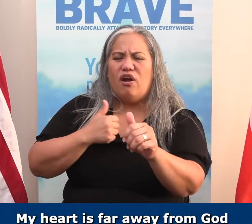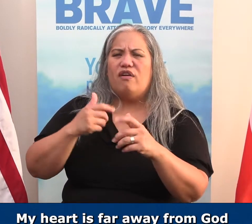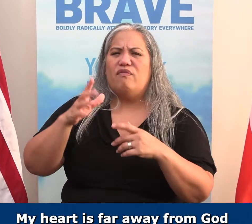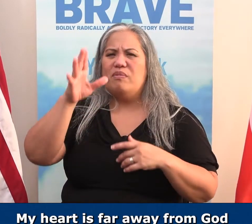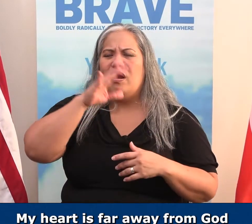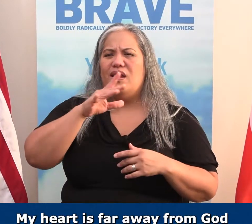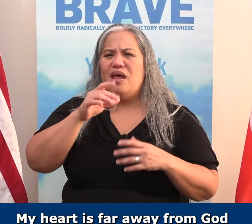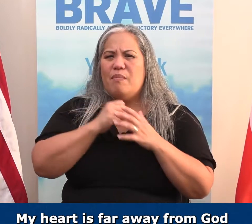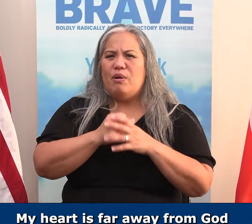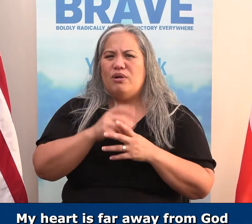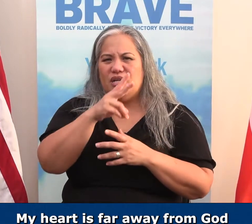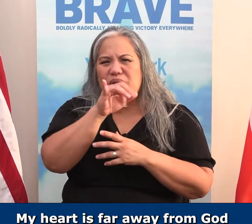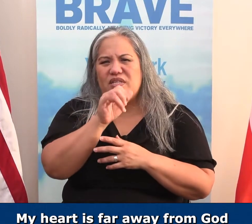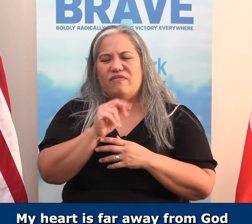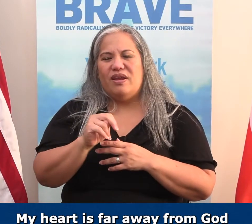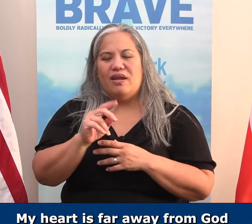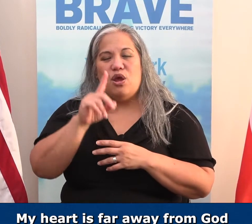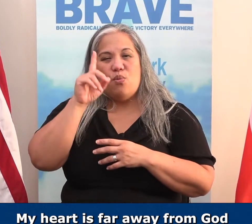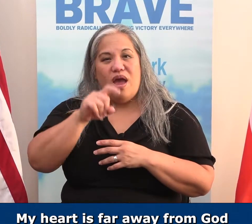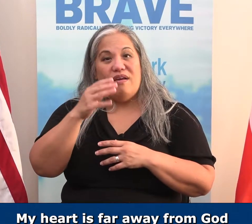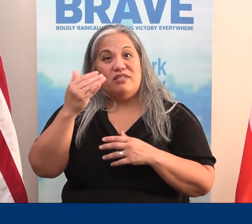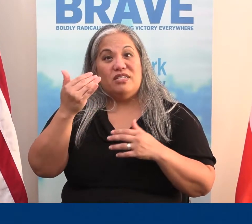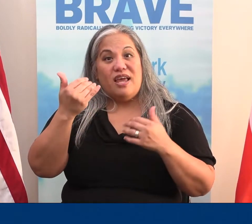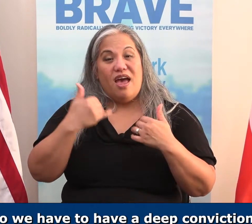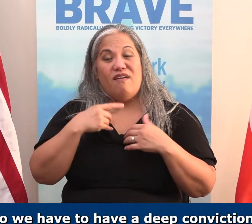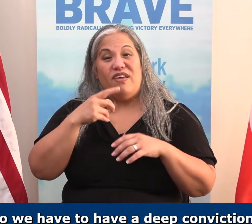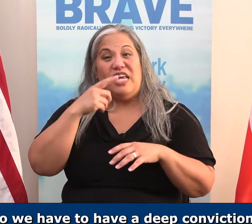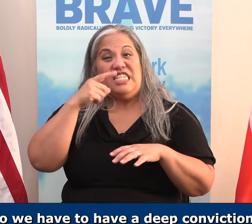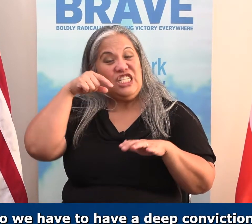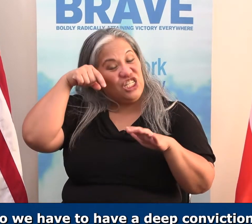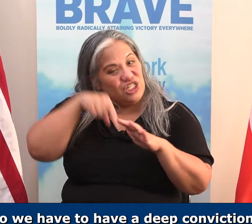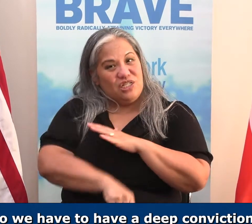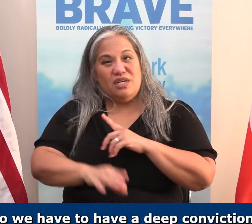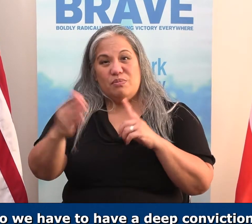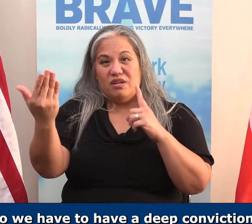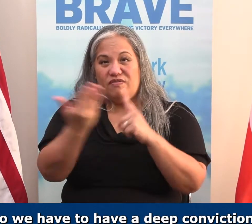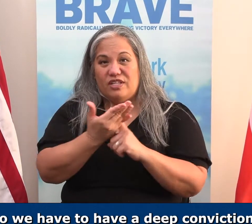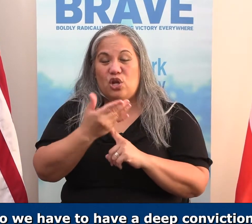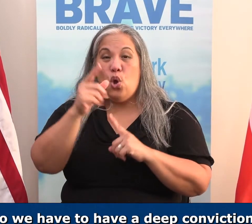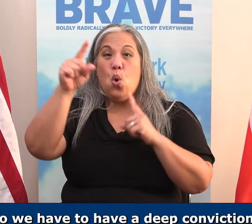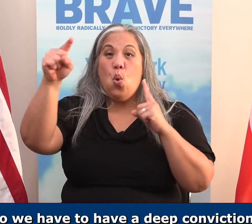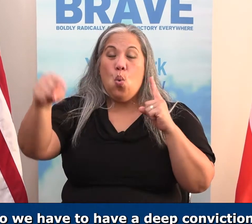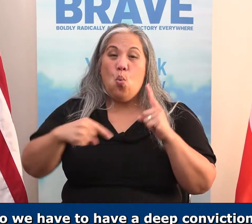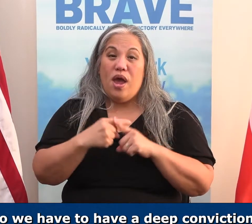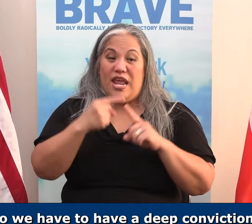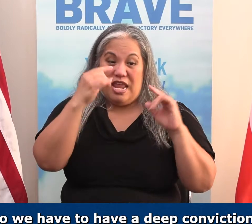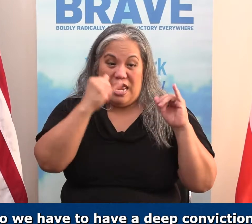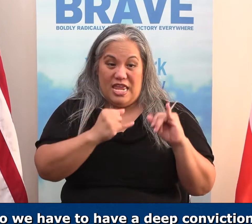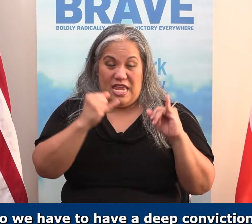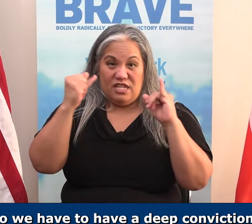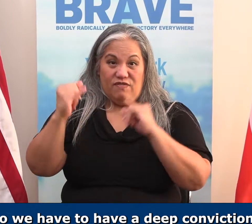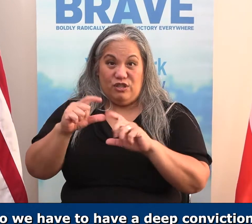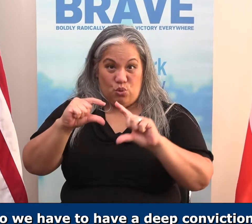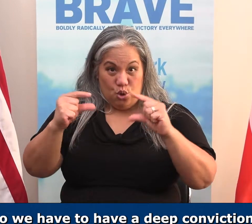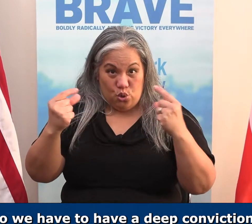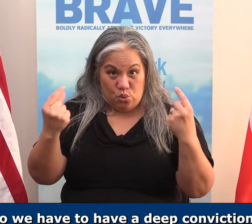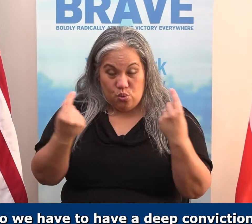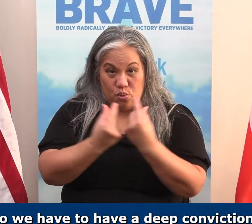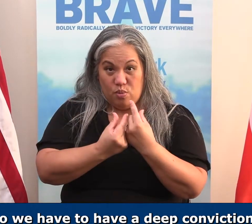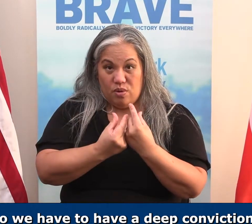far away from God and my worship is in vain. See, we have to have a deep conviction that when an individual